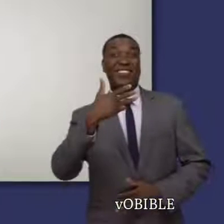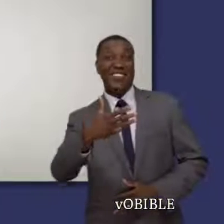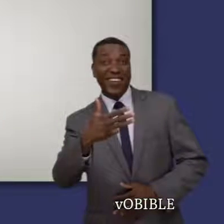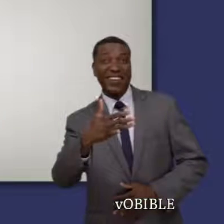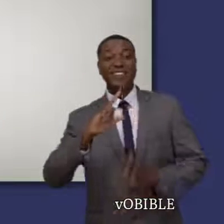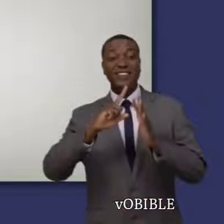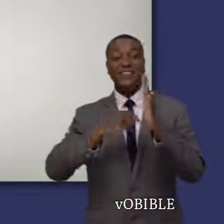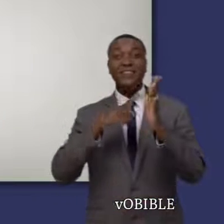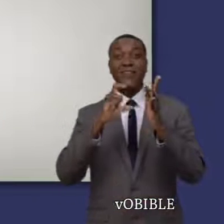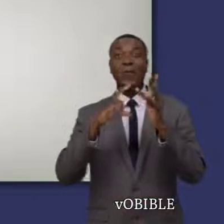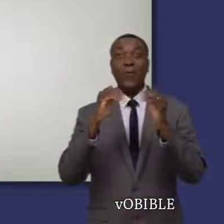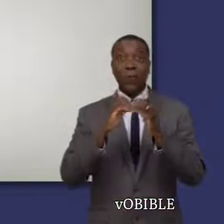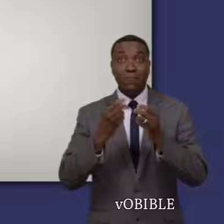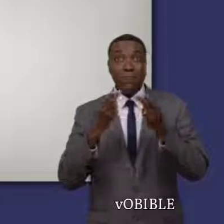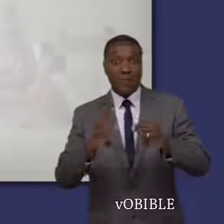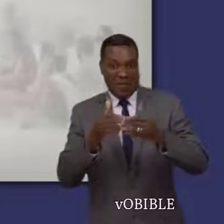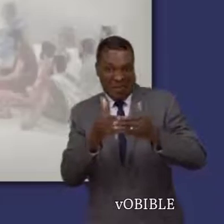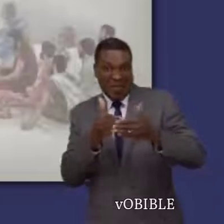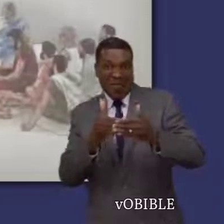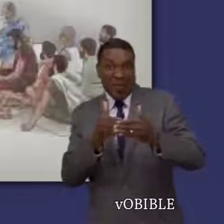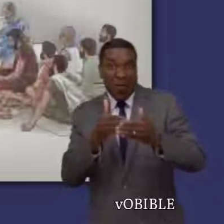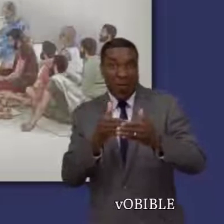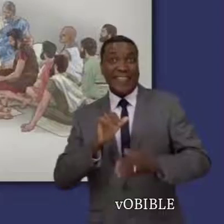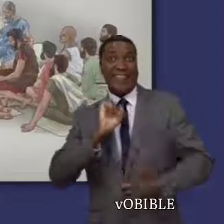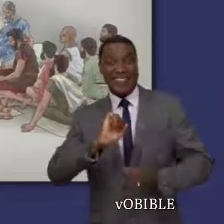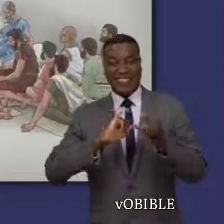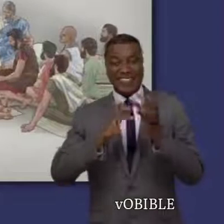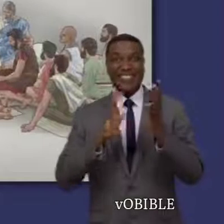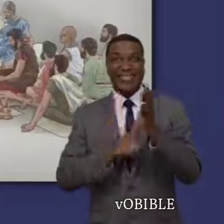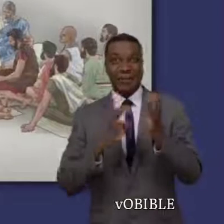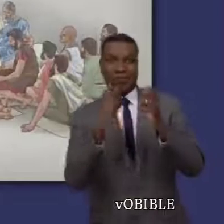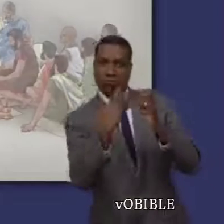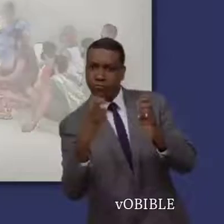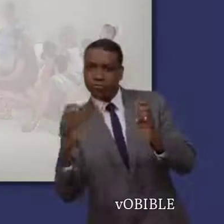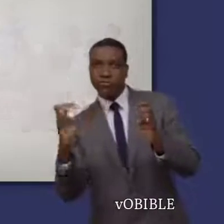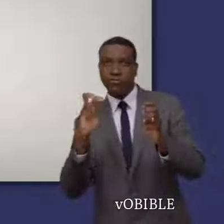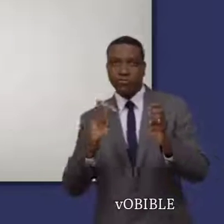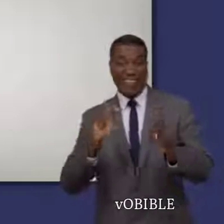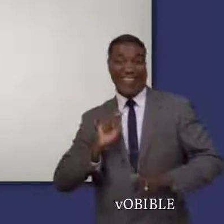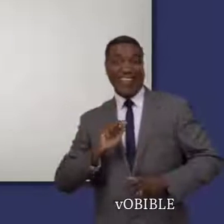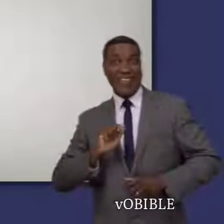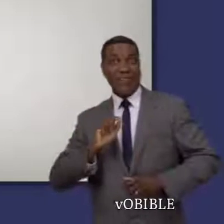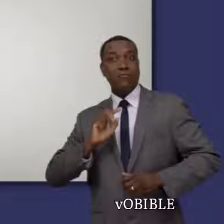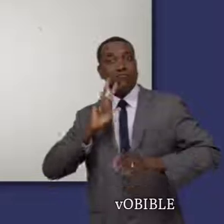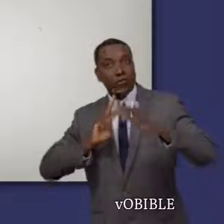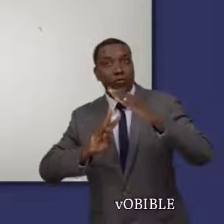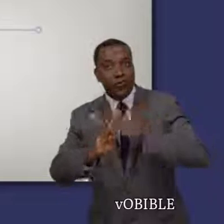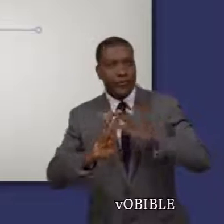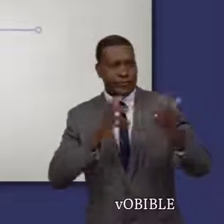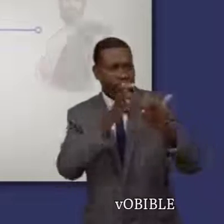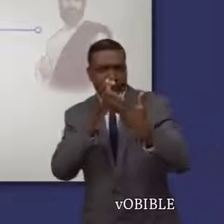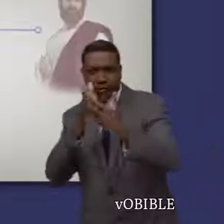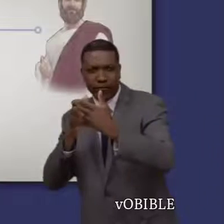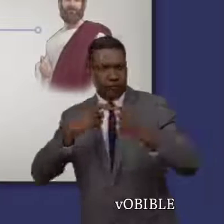Chapter 49 contains Jacob's deathbed prophecy about his sons. Judah's family line will